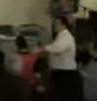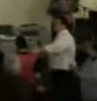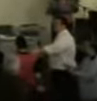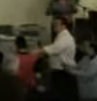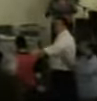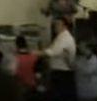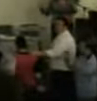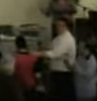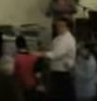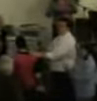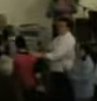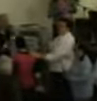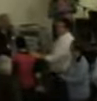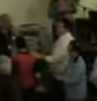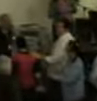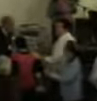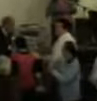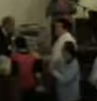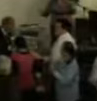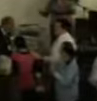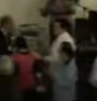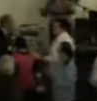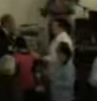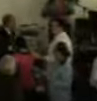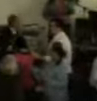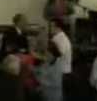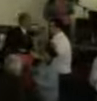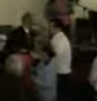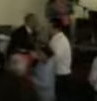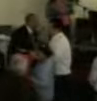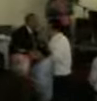and He'll do it again.